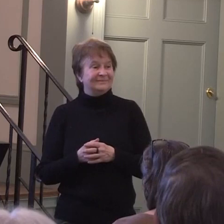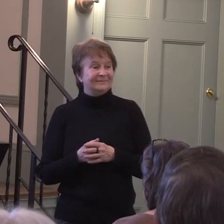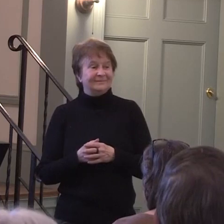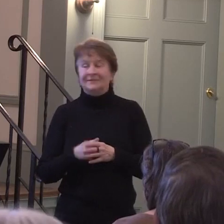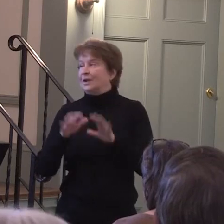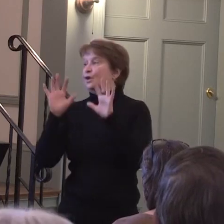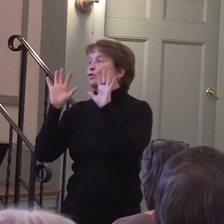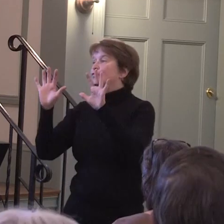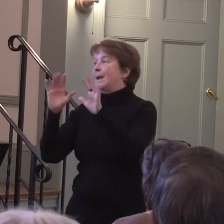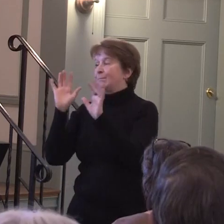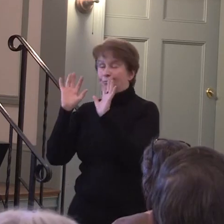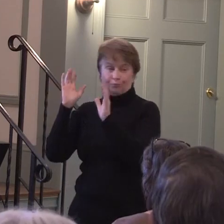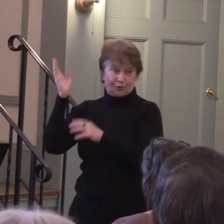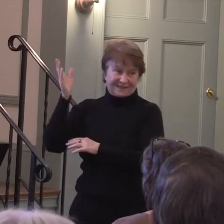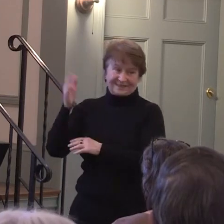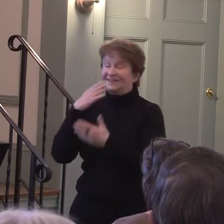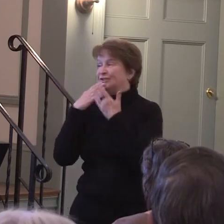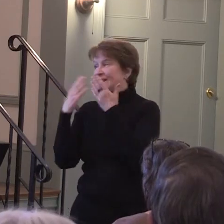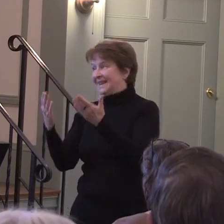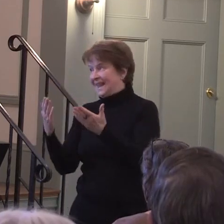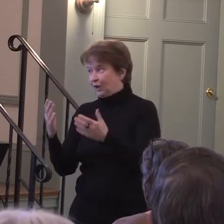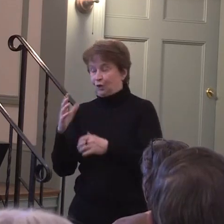Great presentation, thank you.